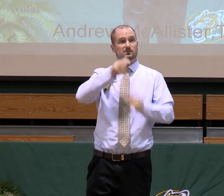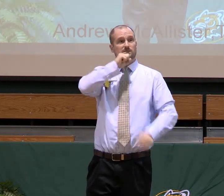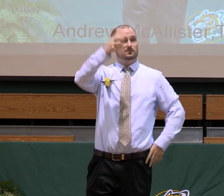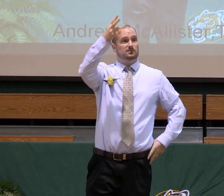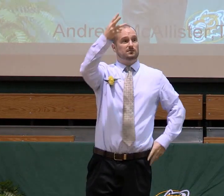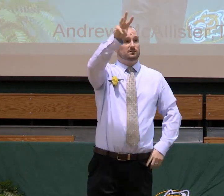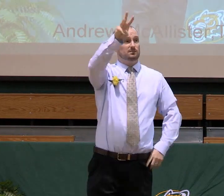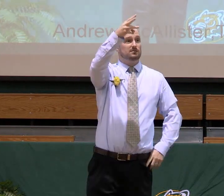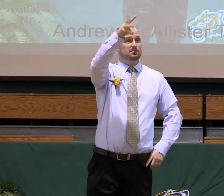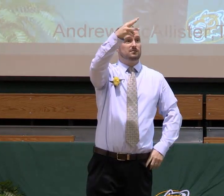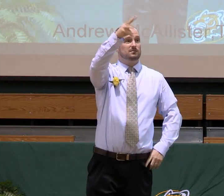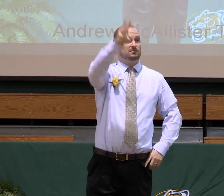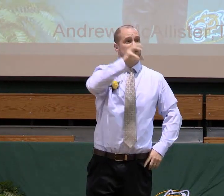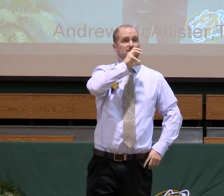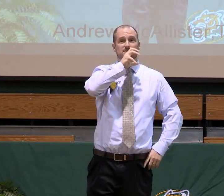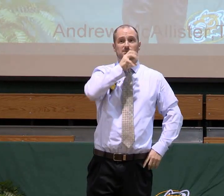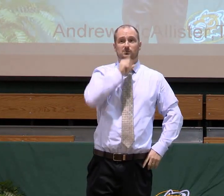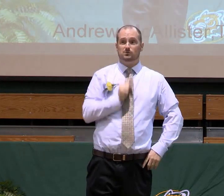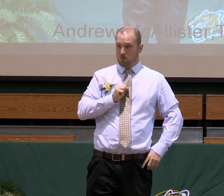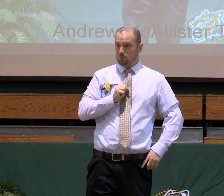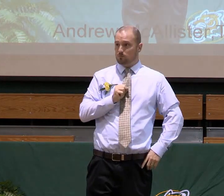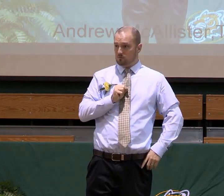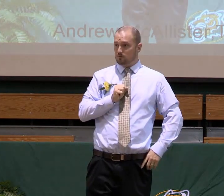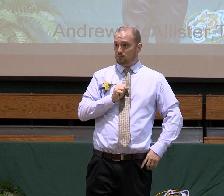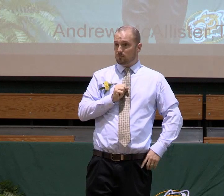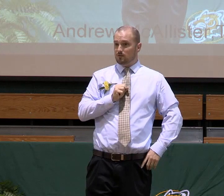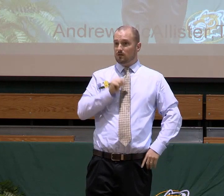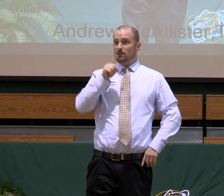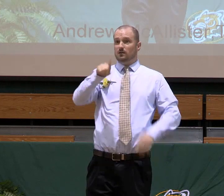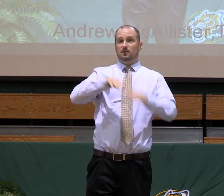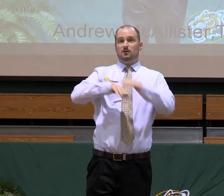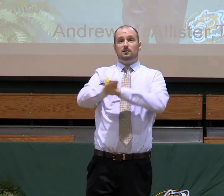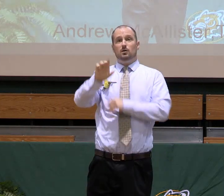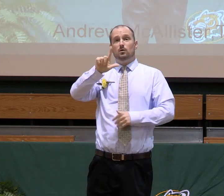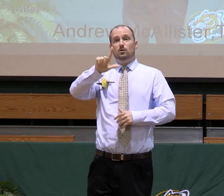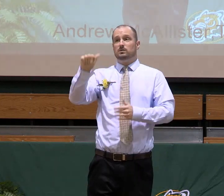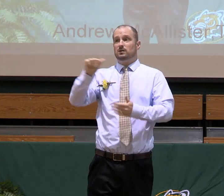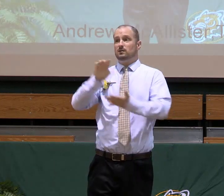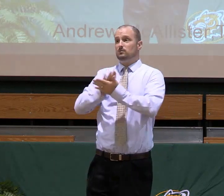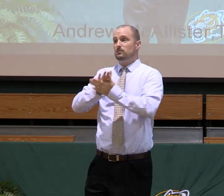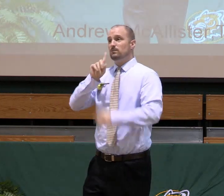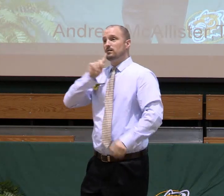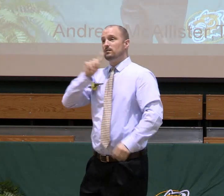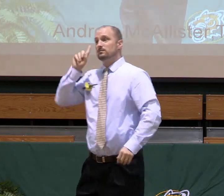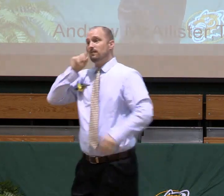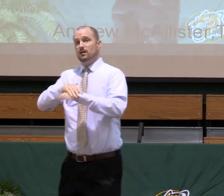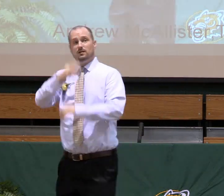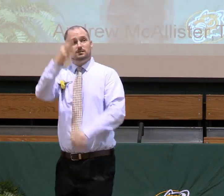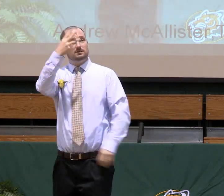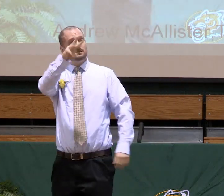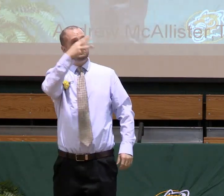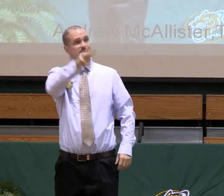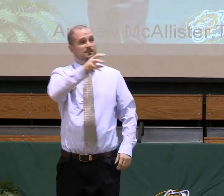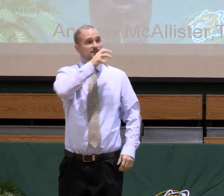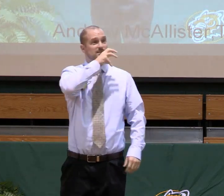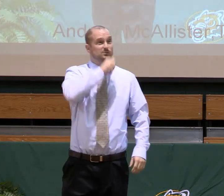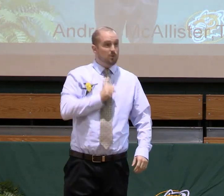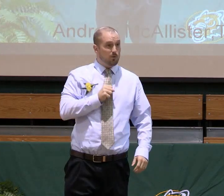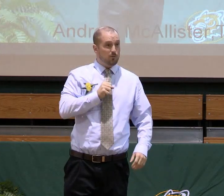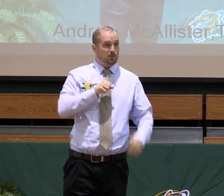did not learn how to read or write until he was 16 years old. He went into the Louisiana School for the Deaf when he was